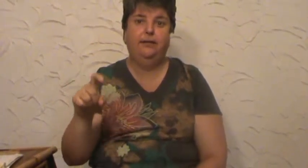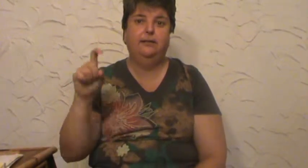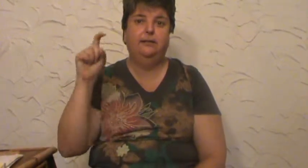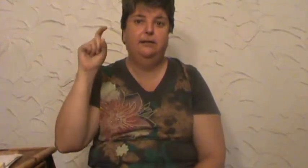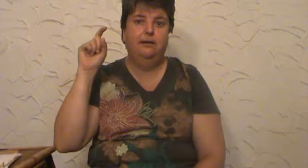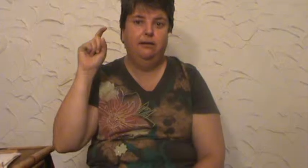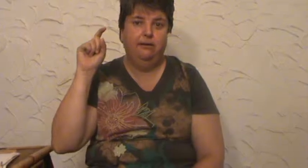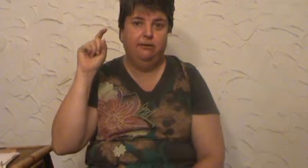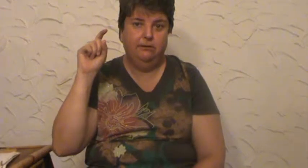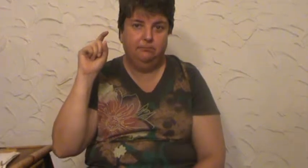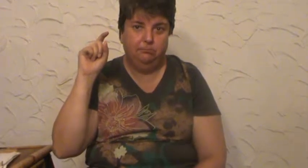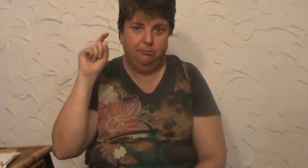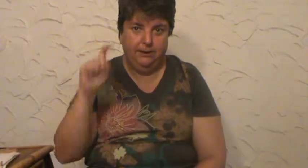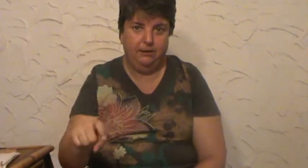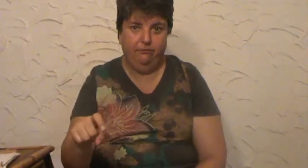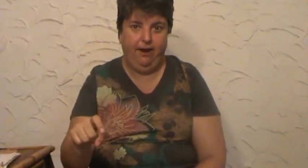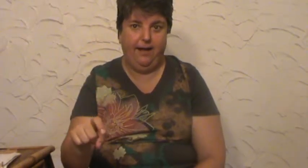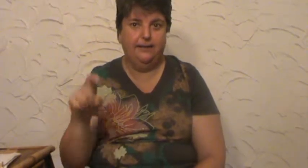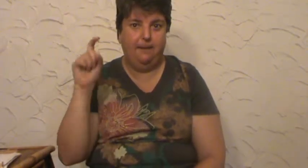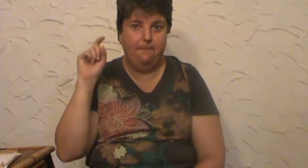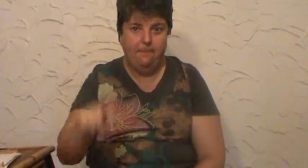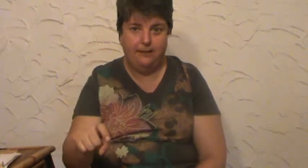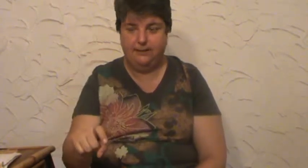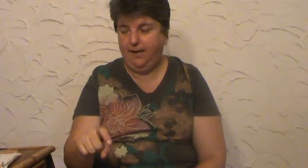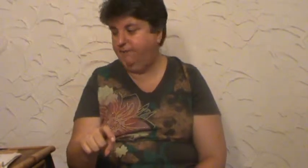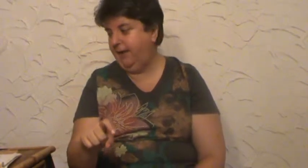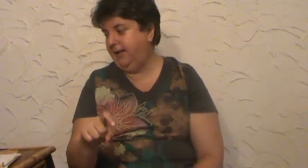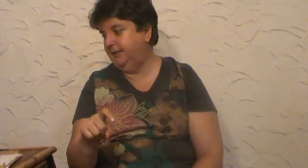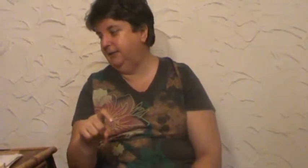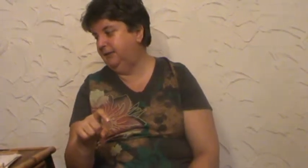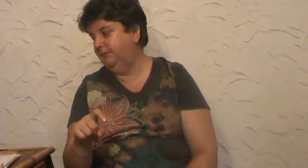definite. Bring it down fast. I must have that.